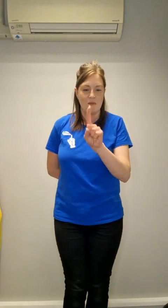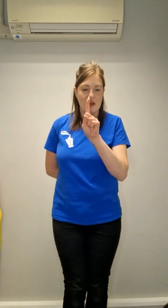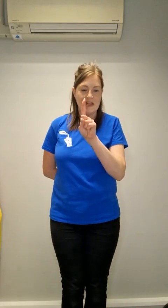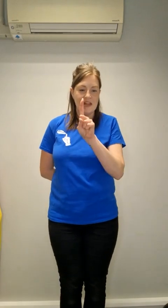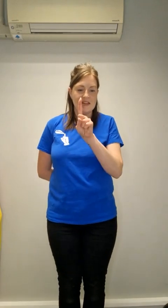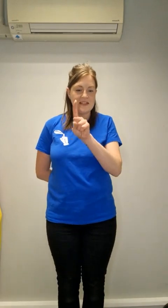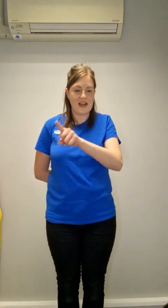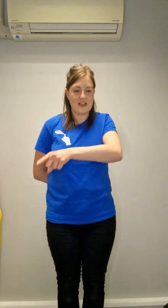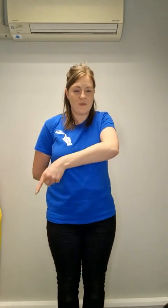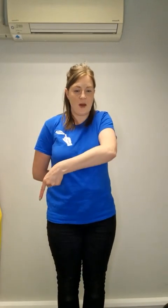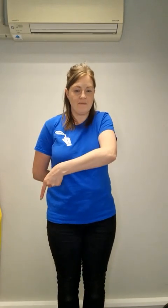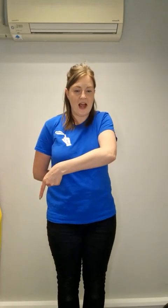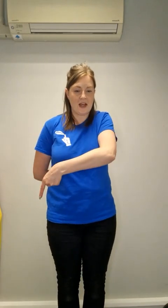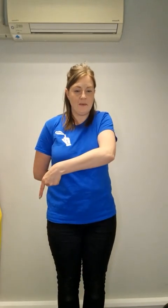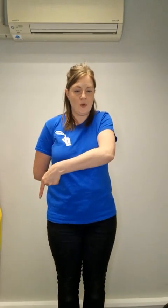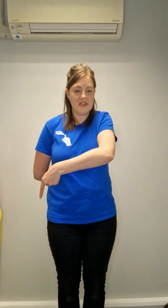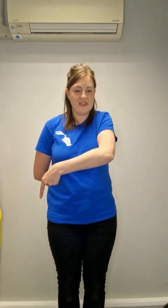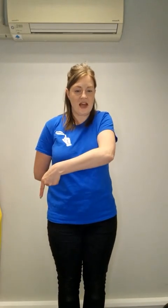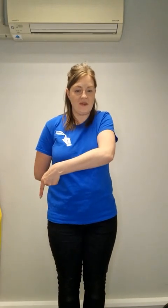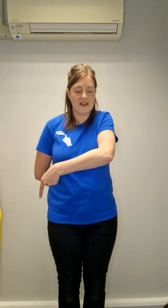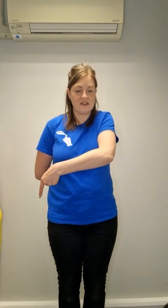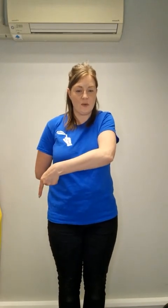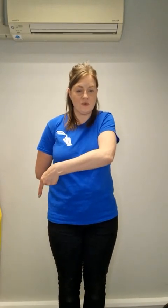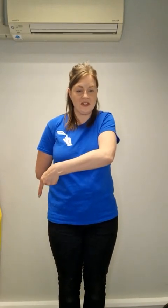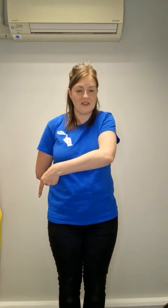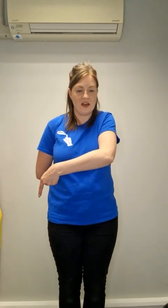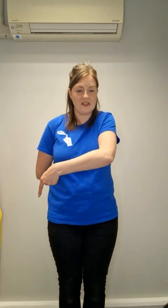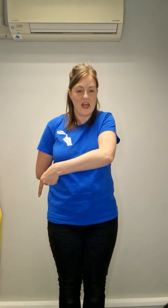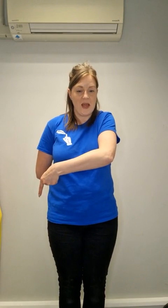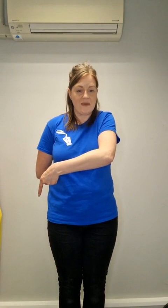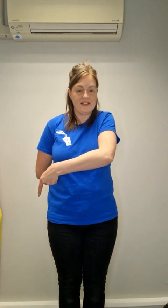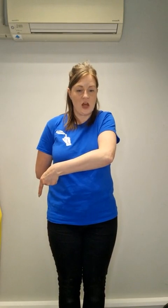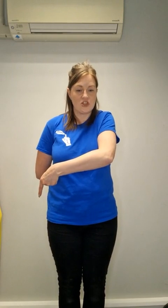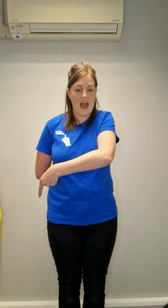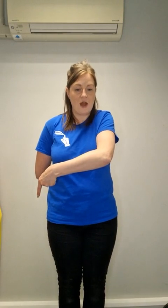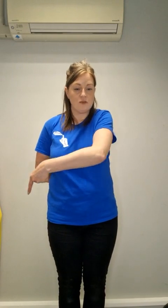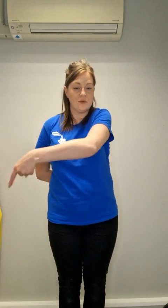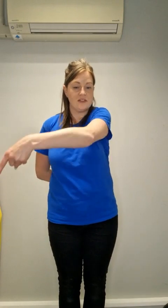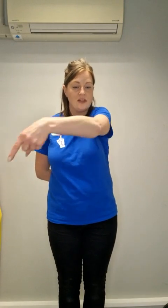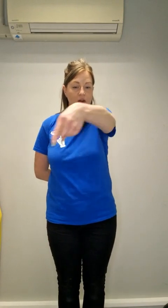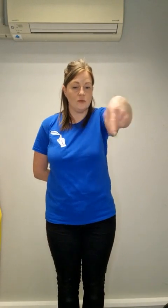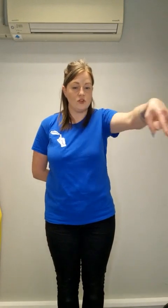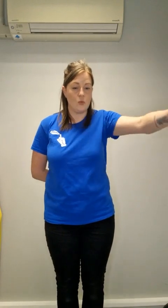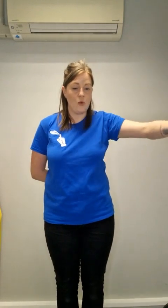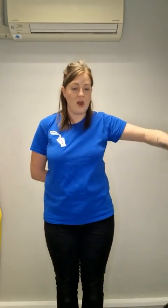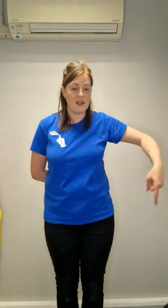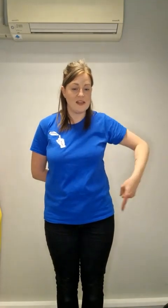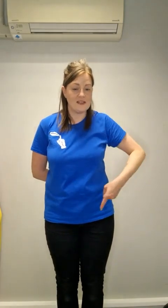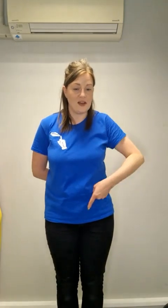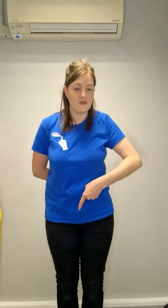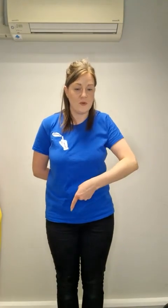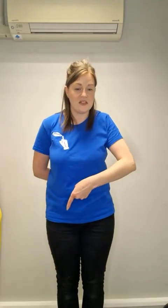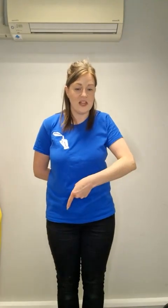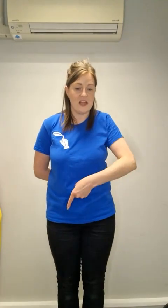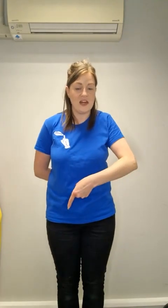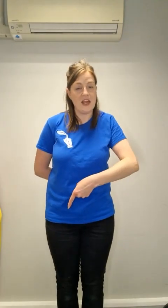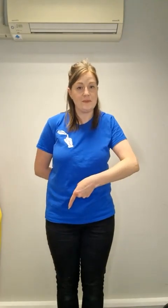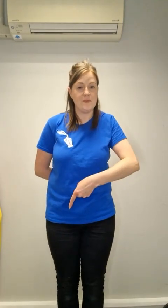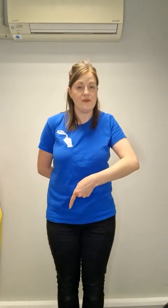Working index hand, palm back, pointing down at supporting side, makes large outward circle to working side of body and hips move from